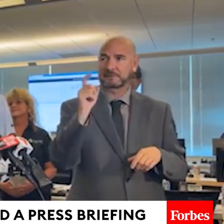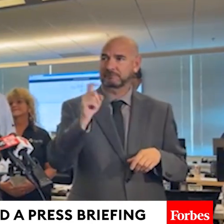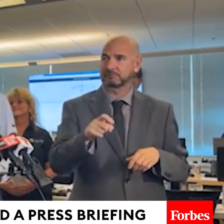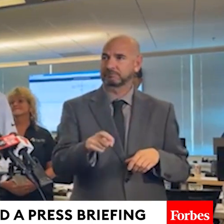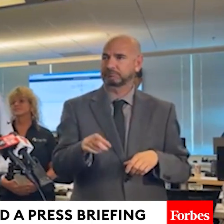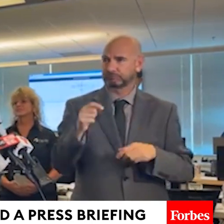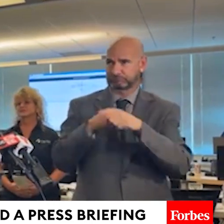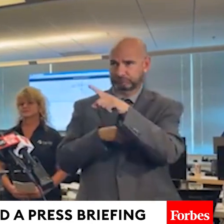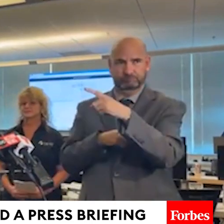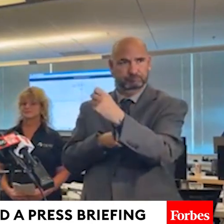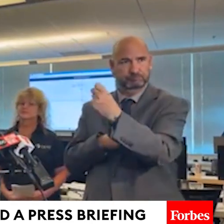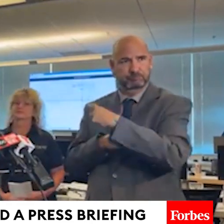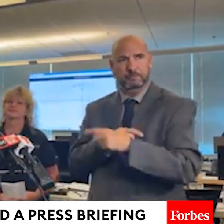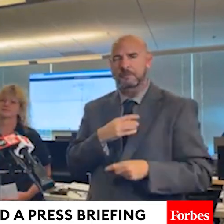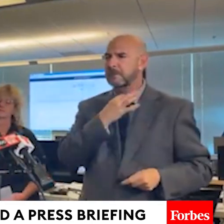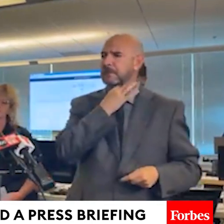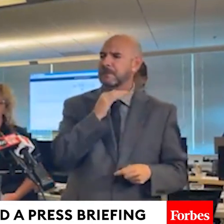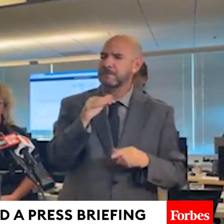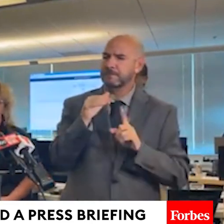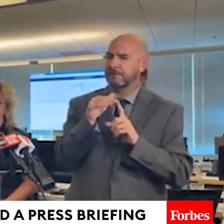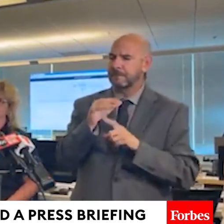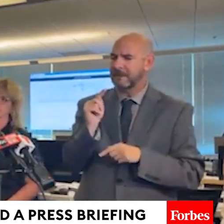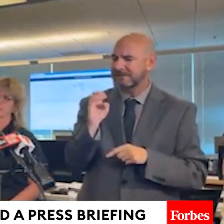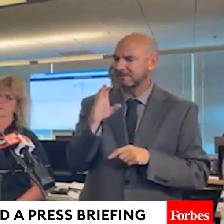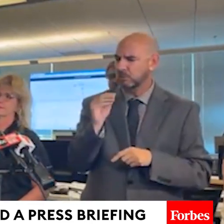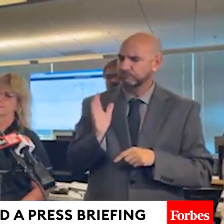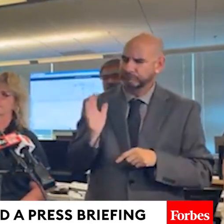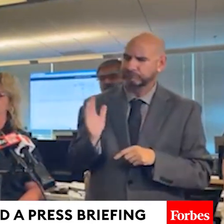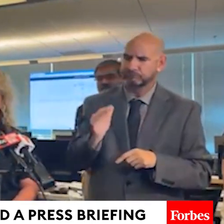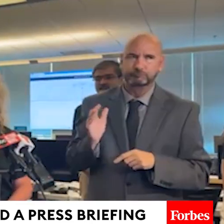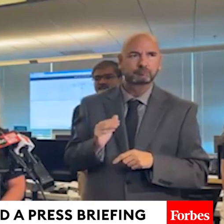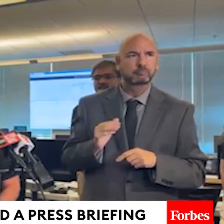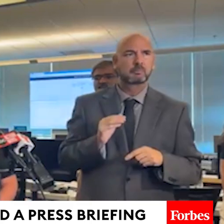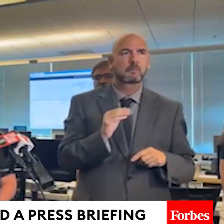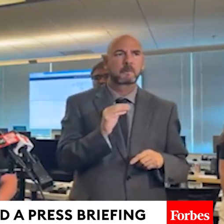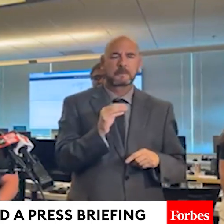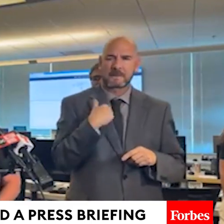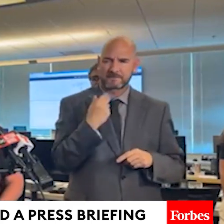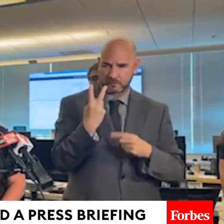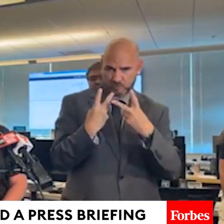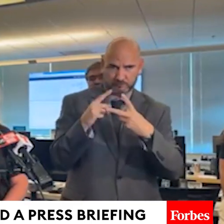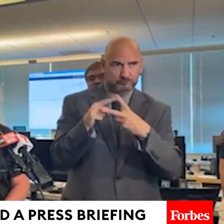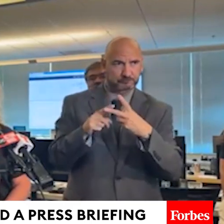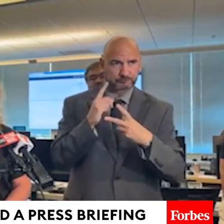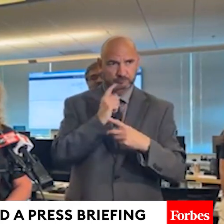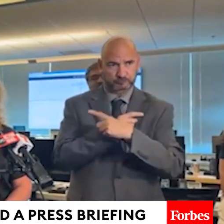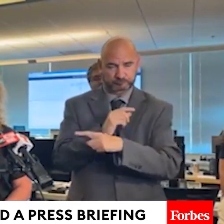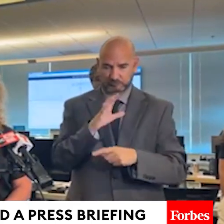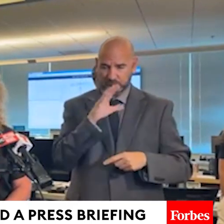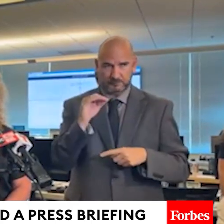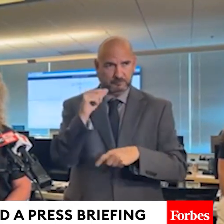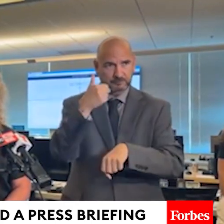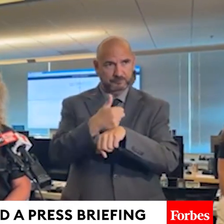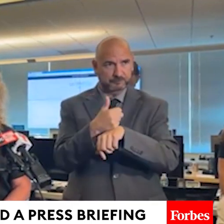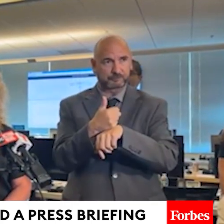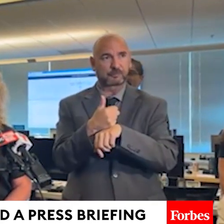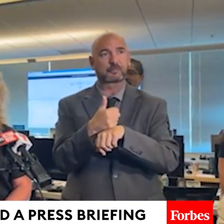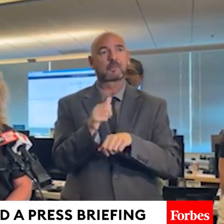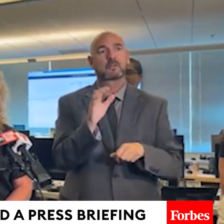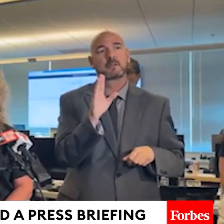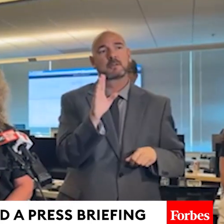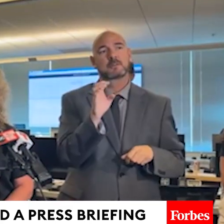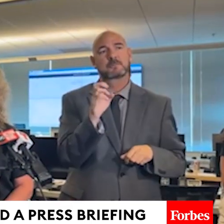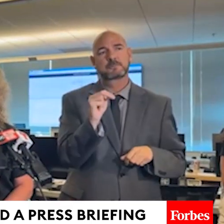ask Tico a few questions. One is, has the company set any benchmarks internally